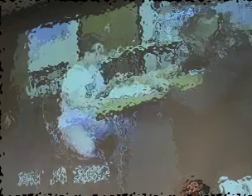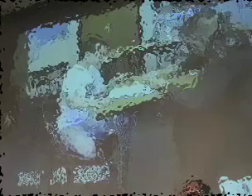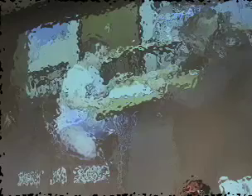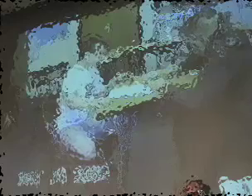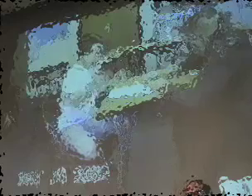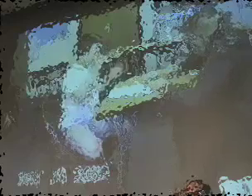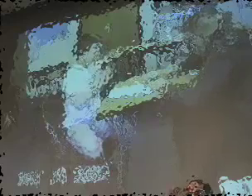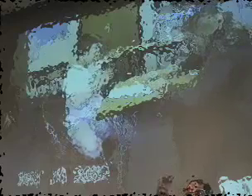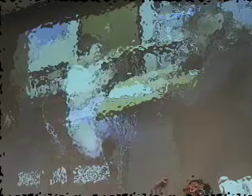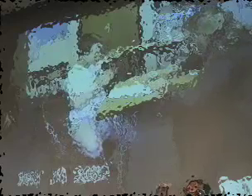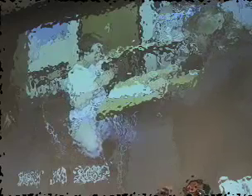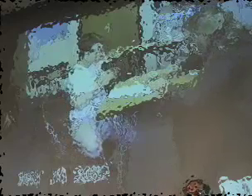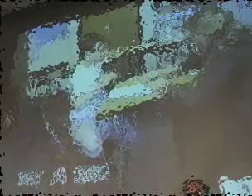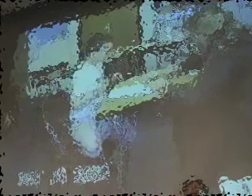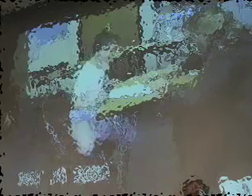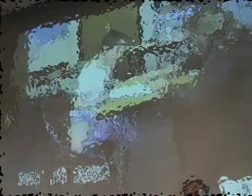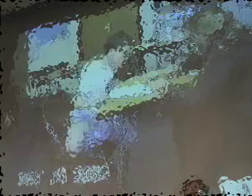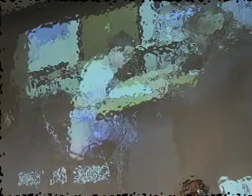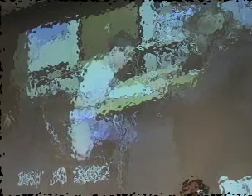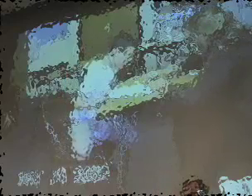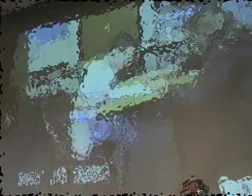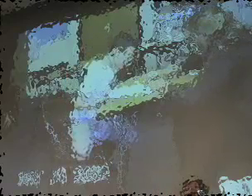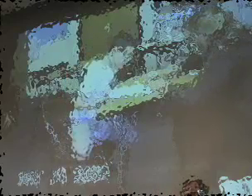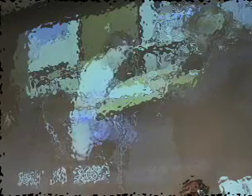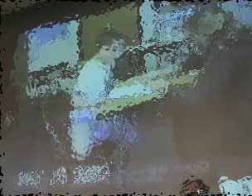Okay. Okay, again.